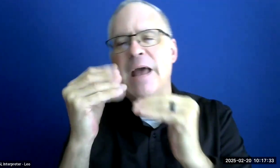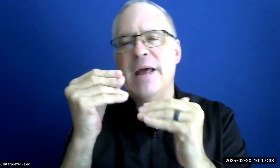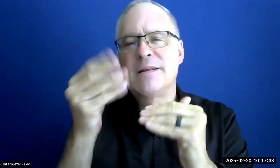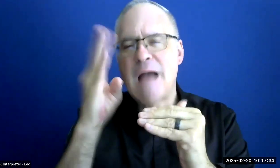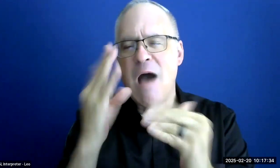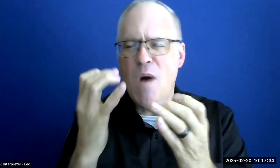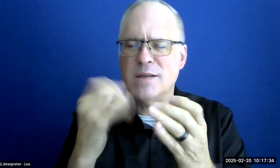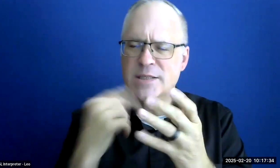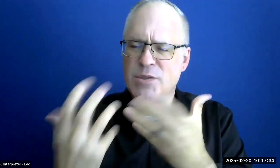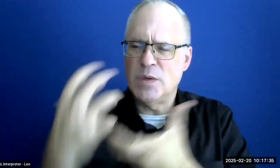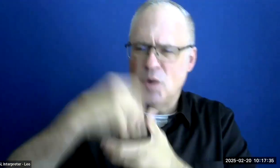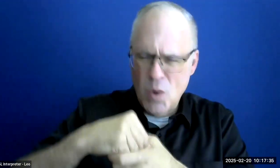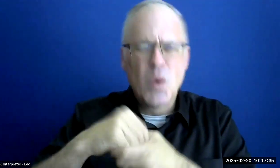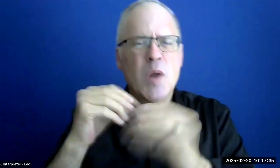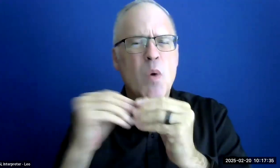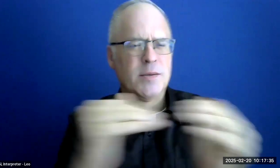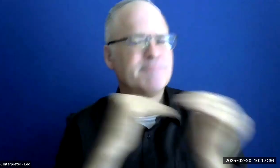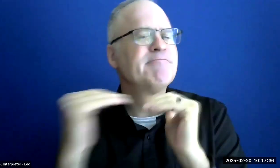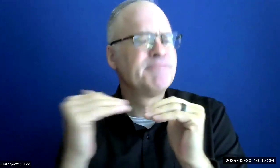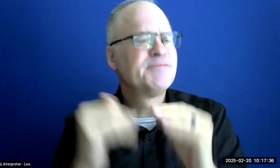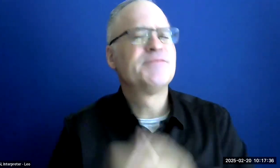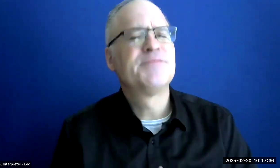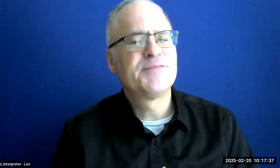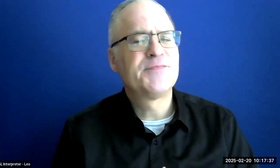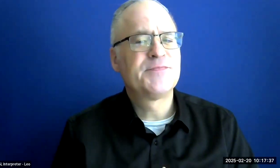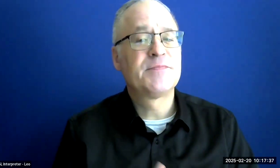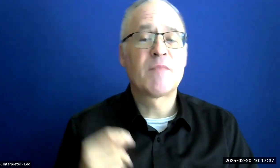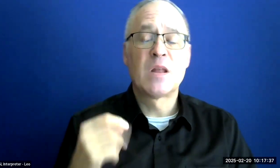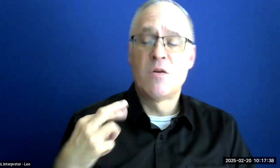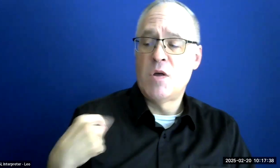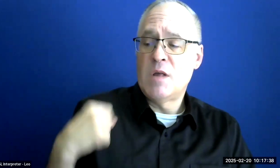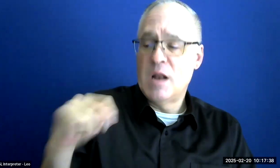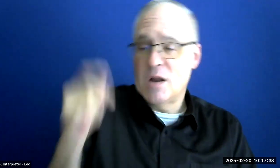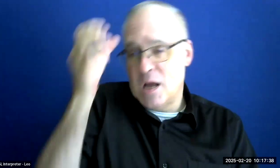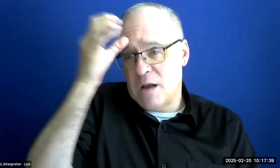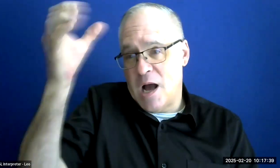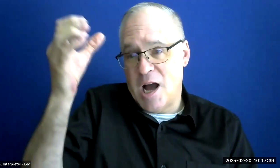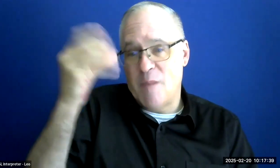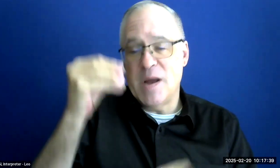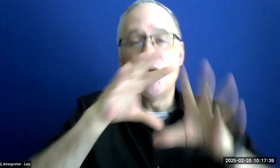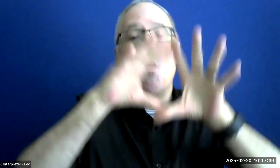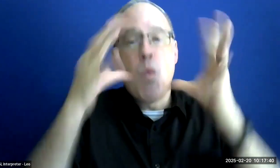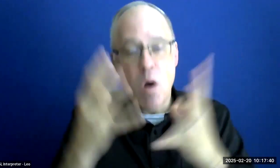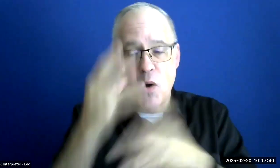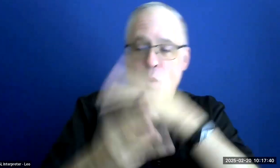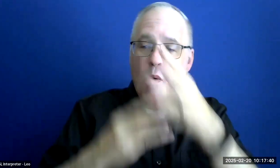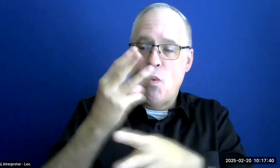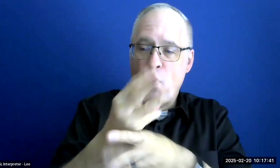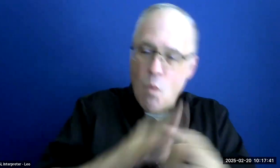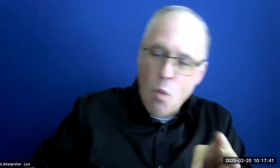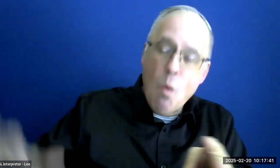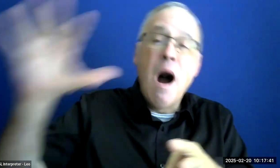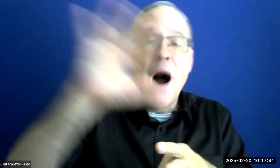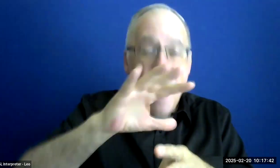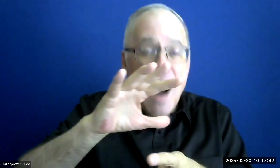make a distinction between regionalization as a theological concept and the worldwide regionalization legislation. I'll